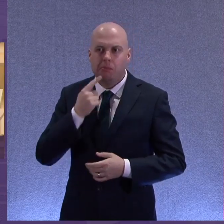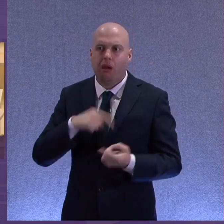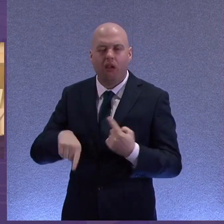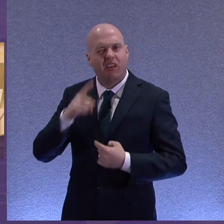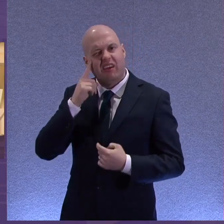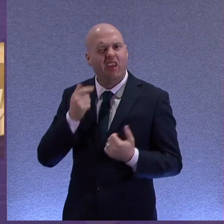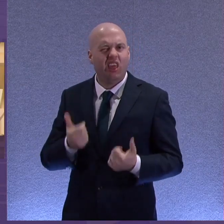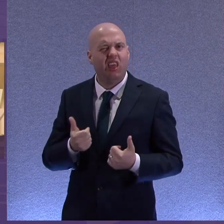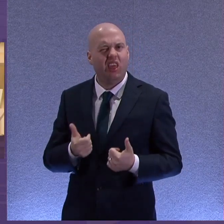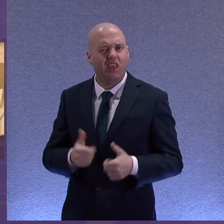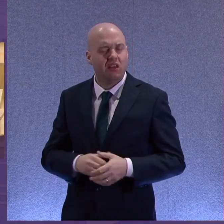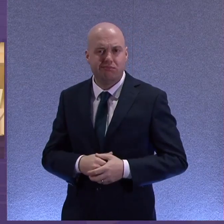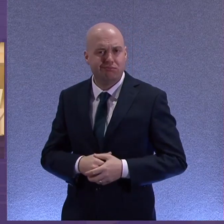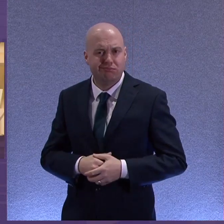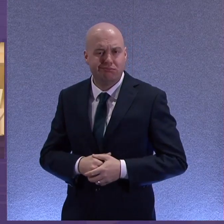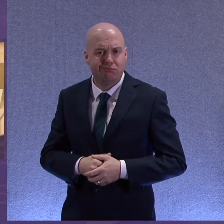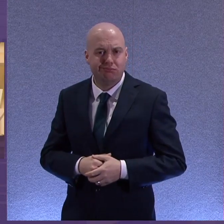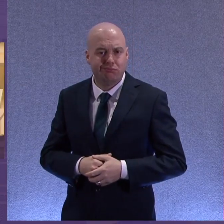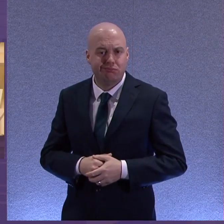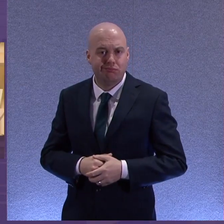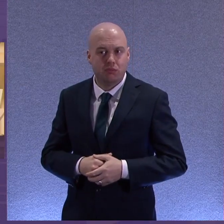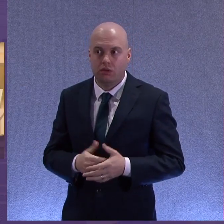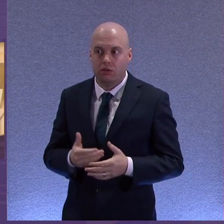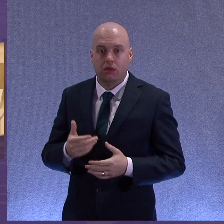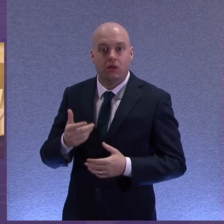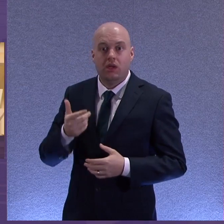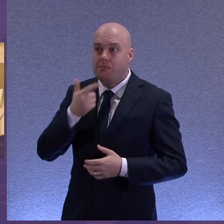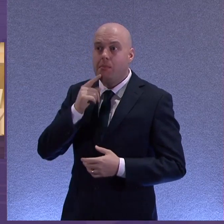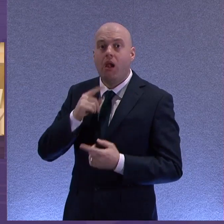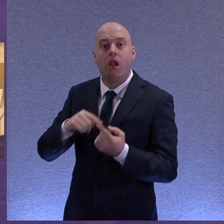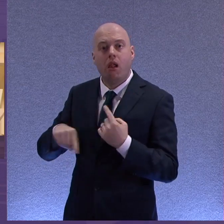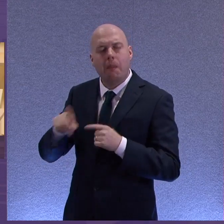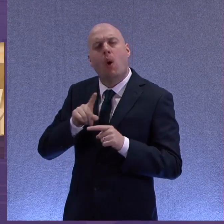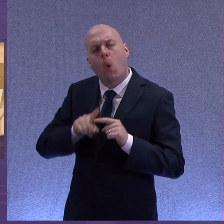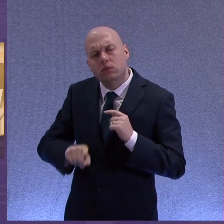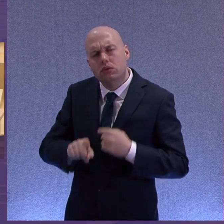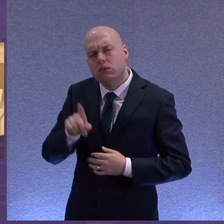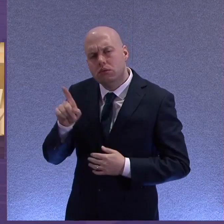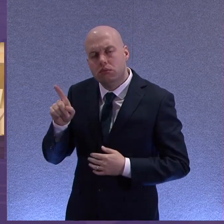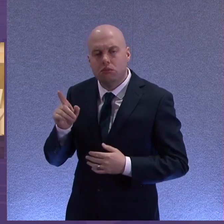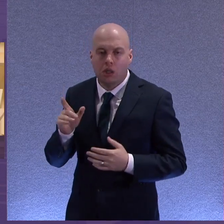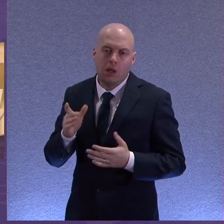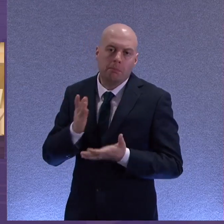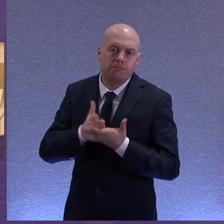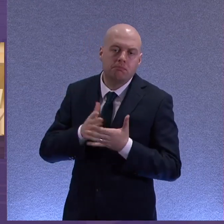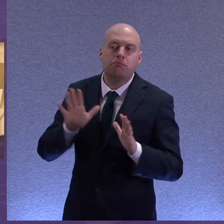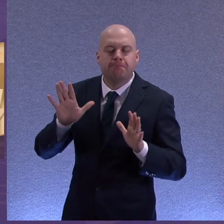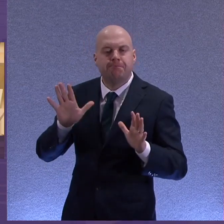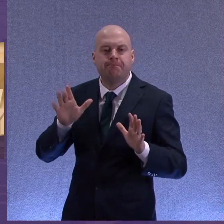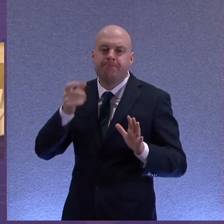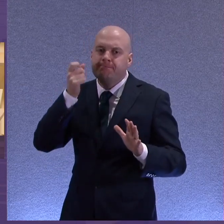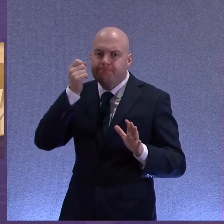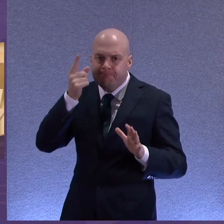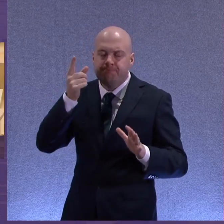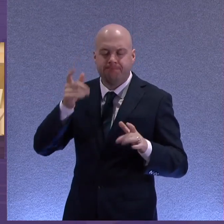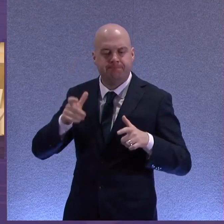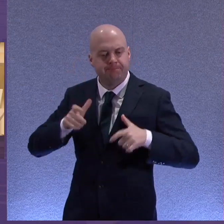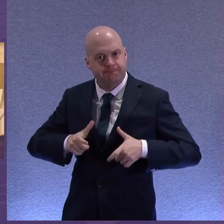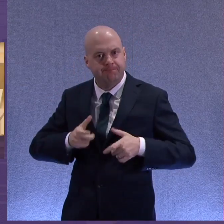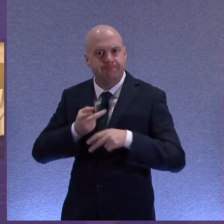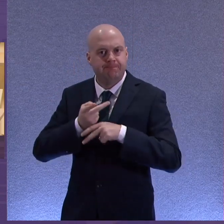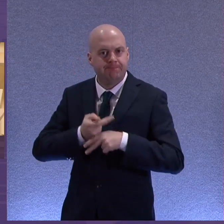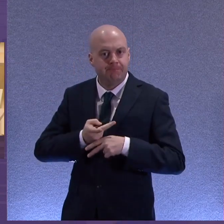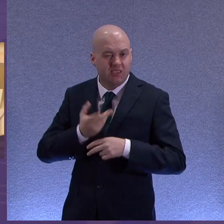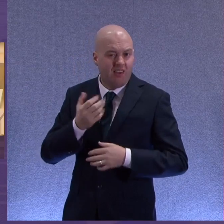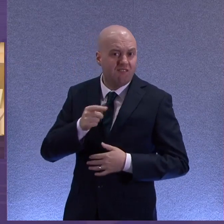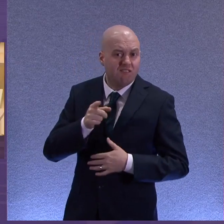is impressionistic, is that people are taking this seriously in the main. But I guess in a situation like this, there is a sense of it